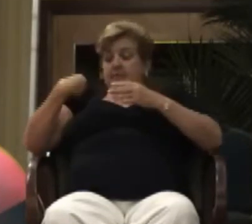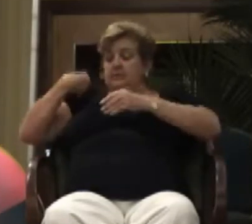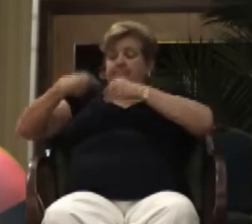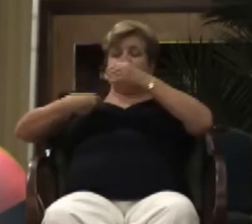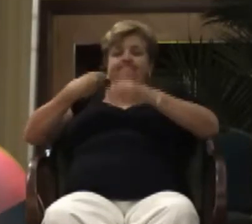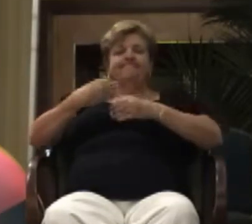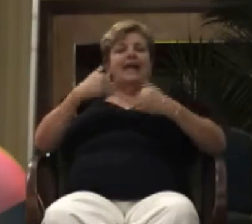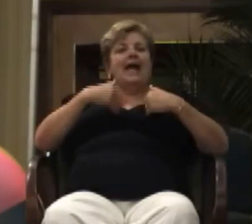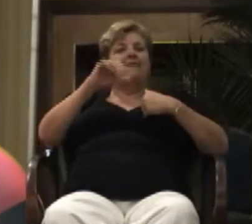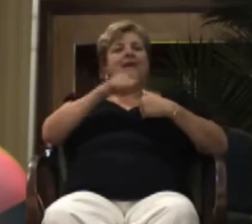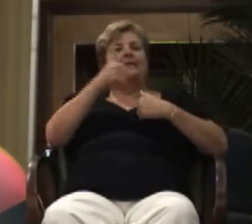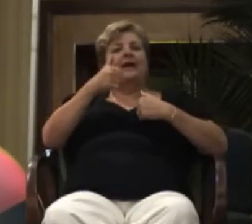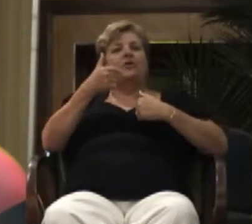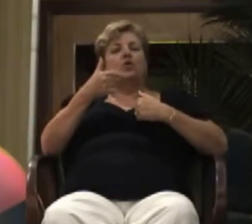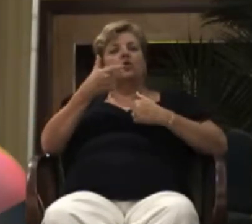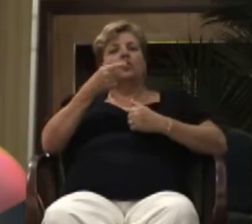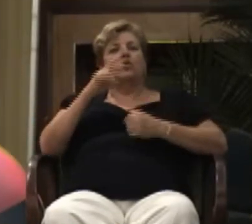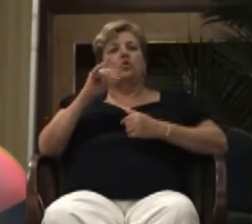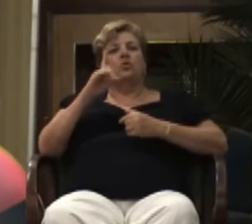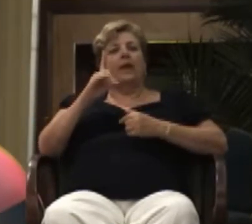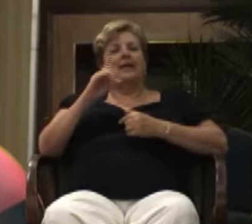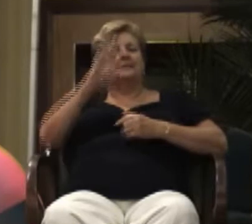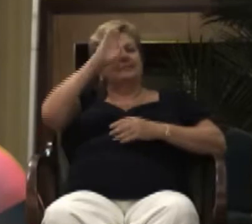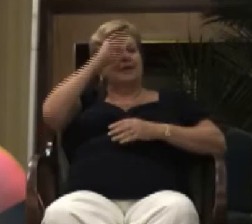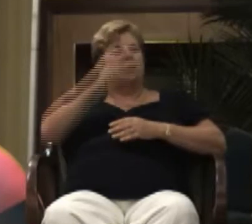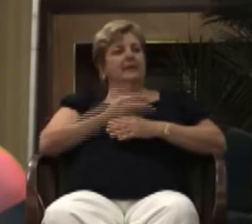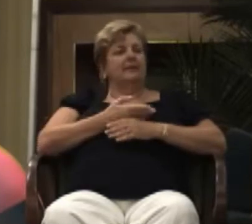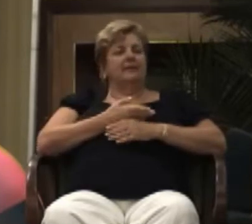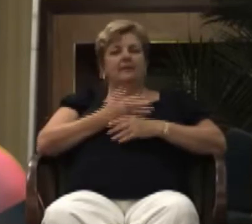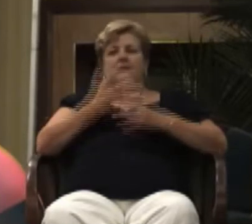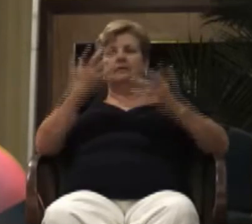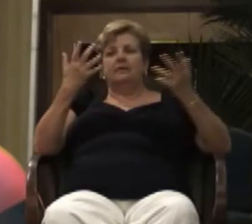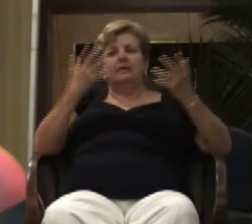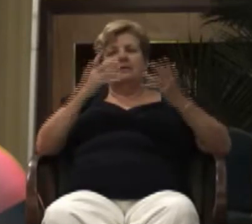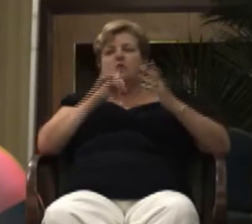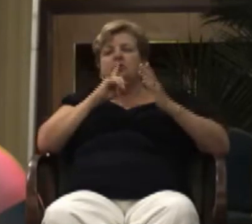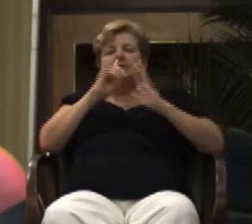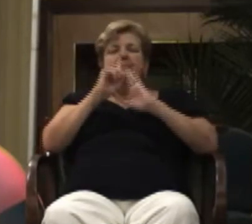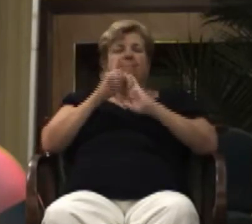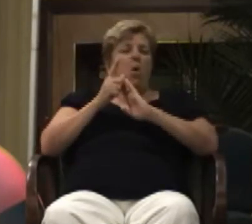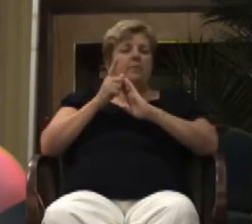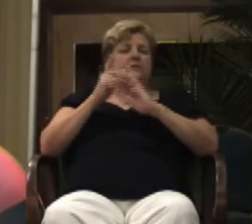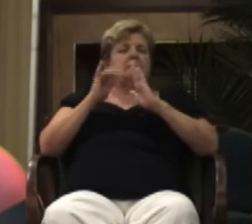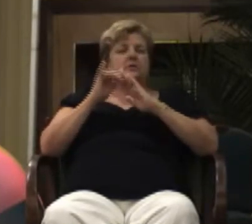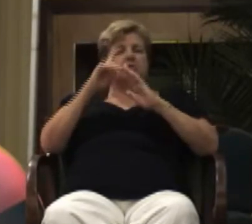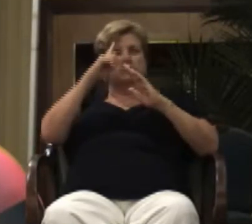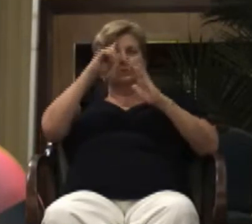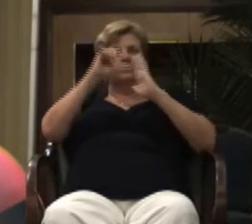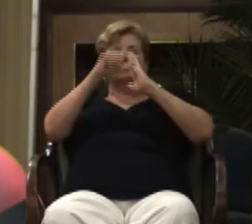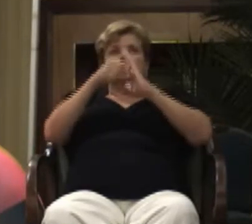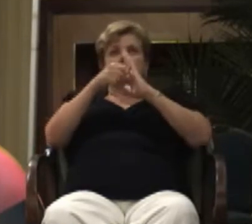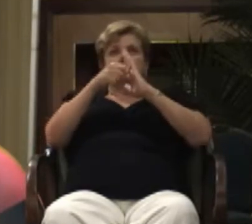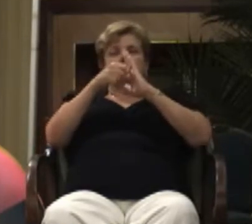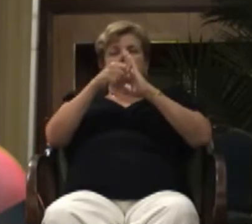Jim Jr.'s grandson. I tell you, there's just moments that just stand out in your mind. One